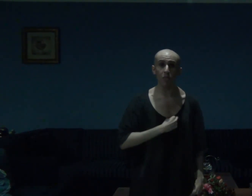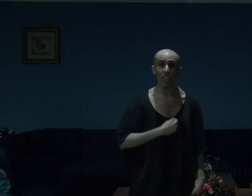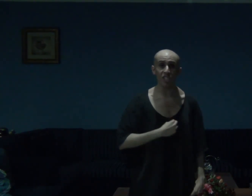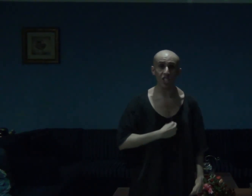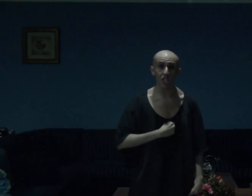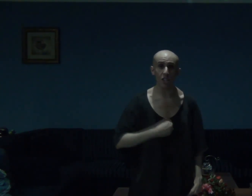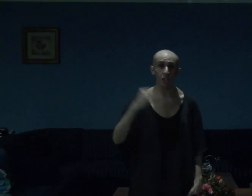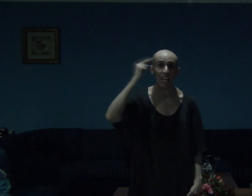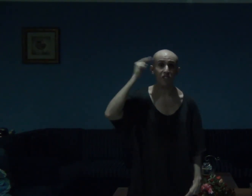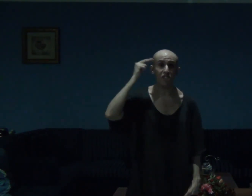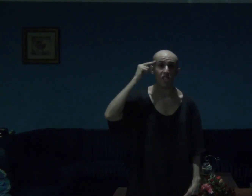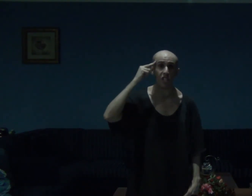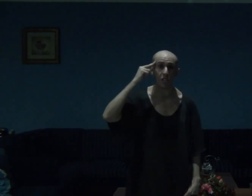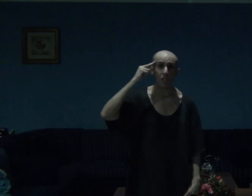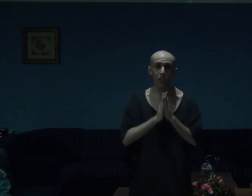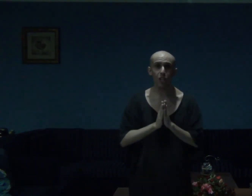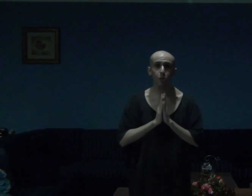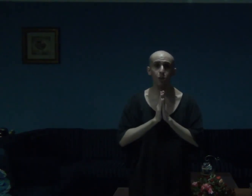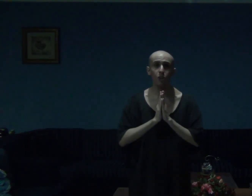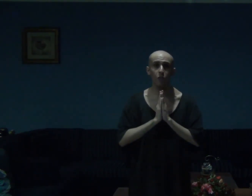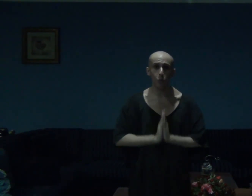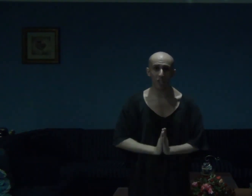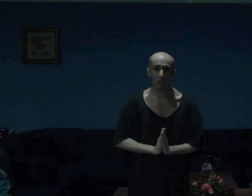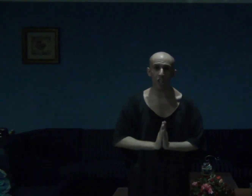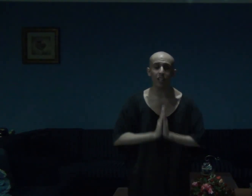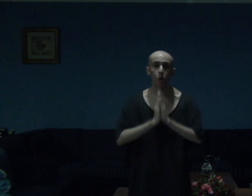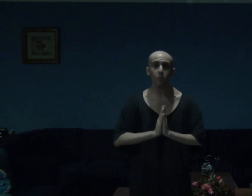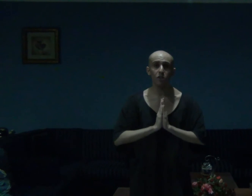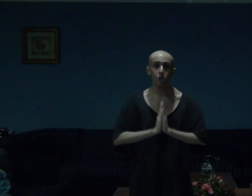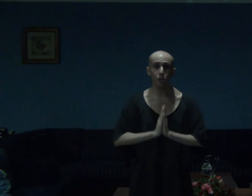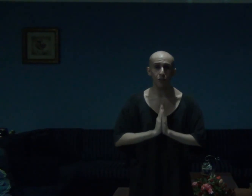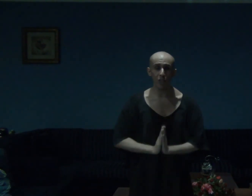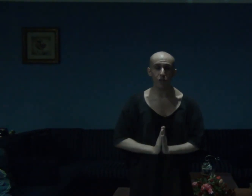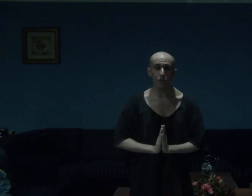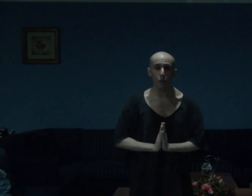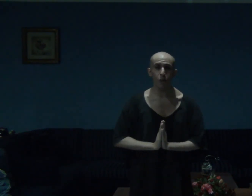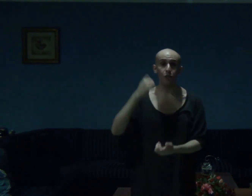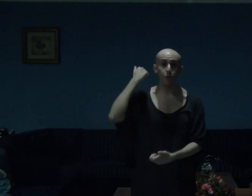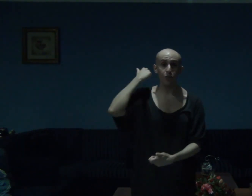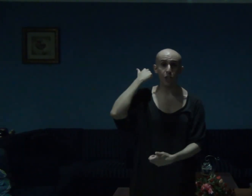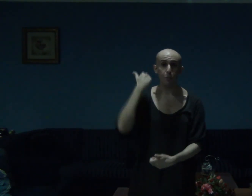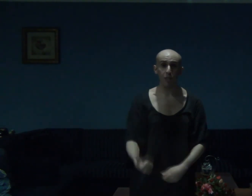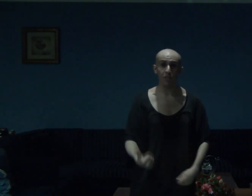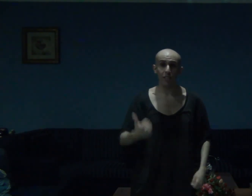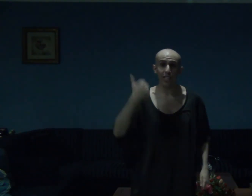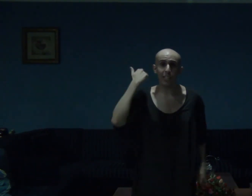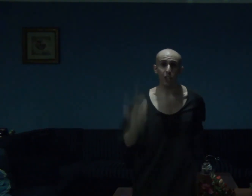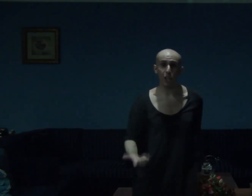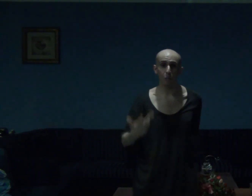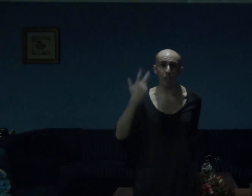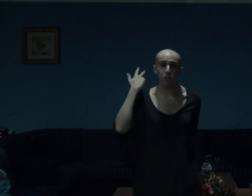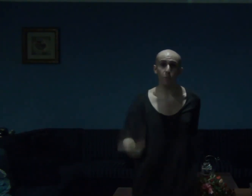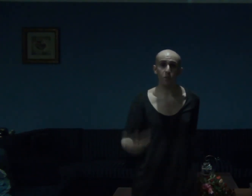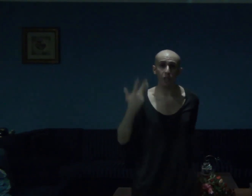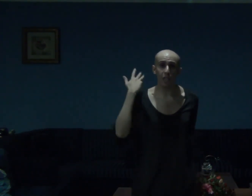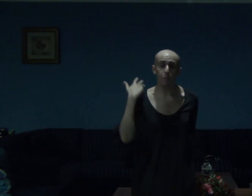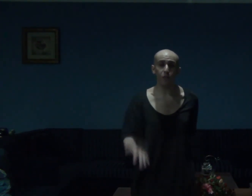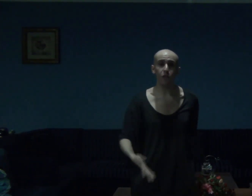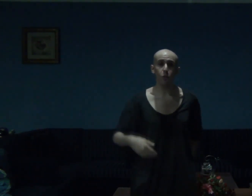in here and in here. Thank you all for watching. Hope you enjoyed the video. If you did, please like, comment, subscribe if you wish,